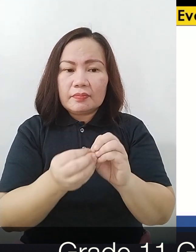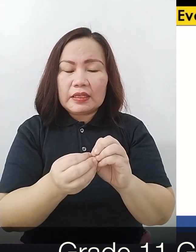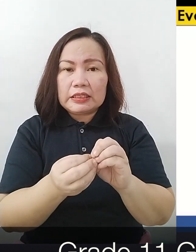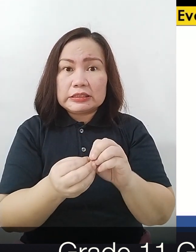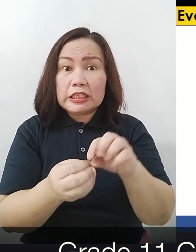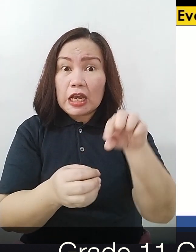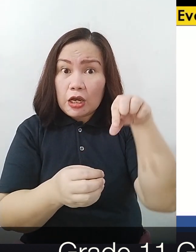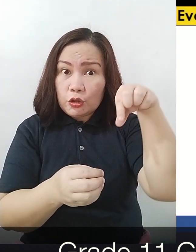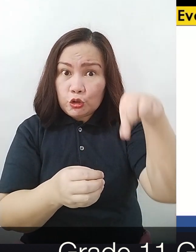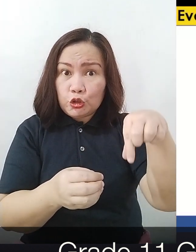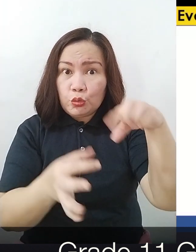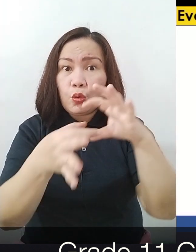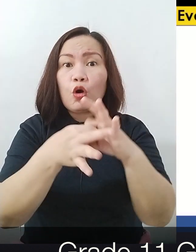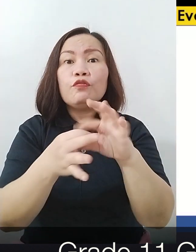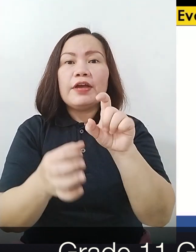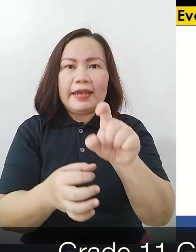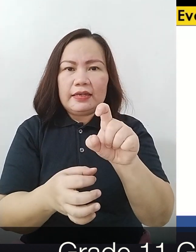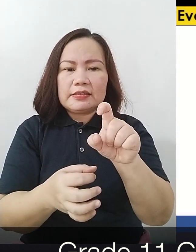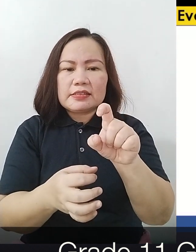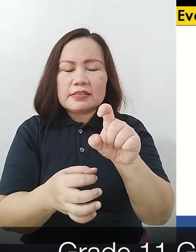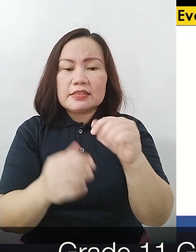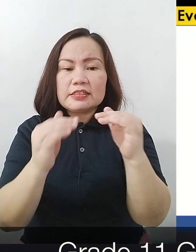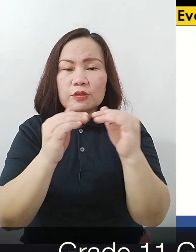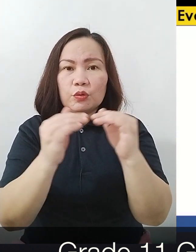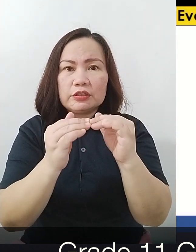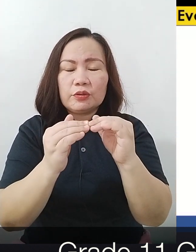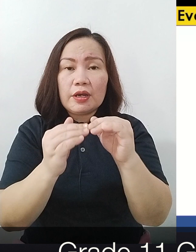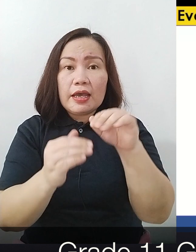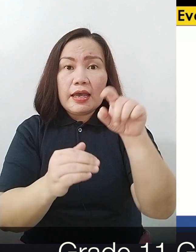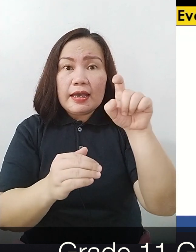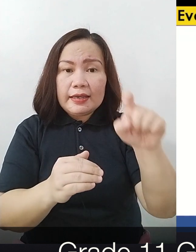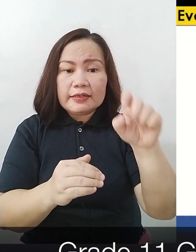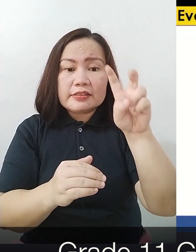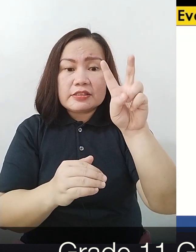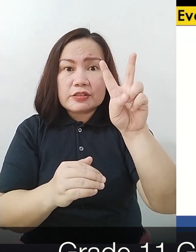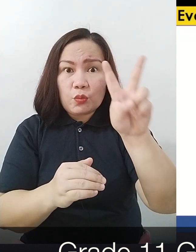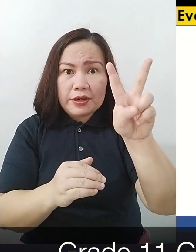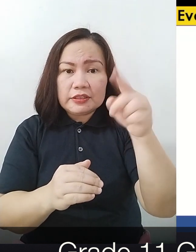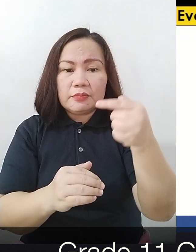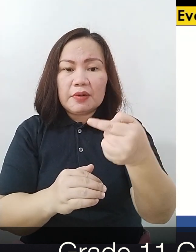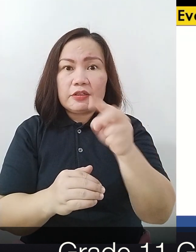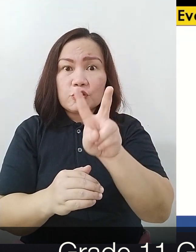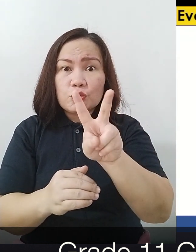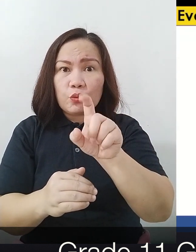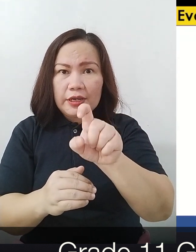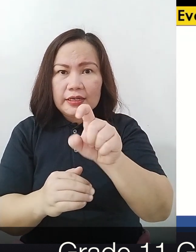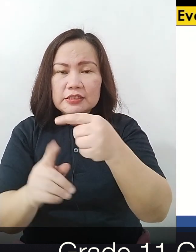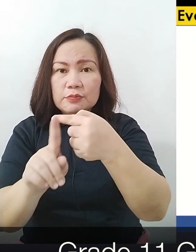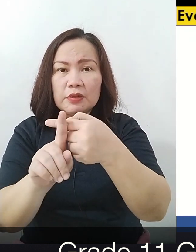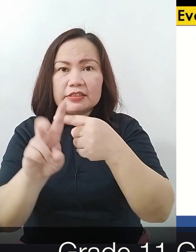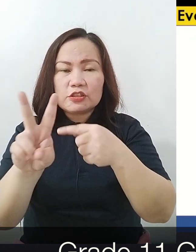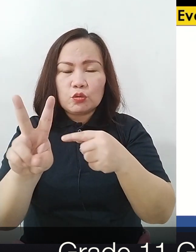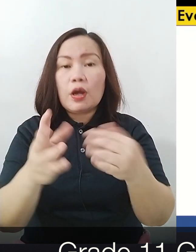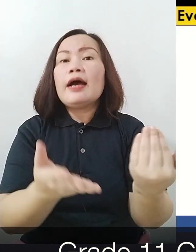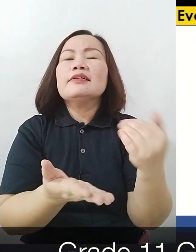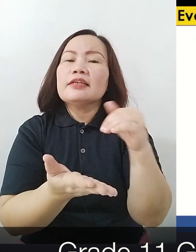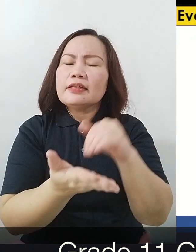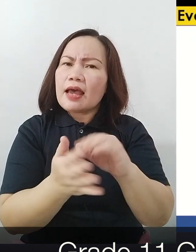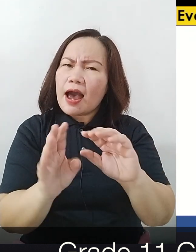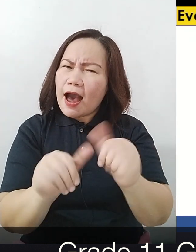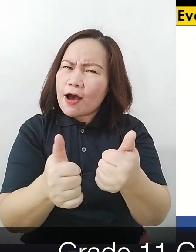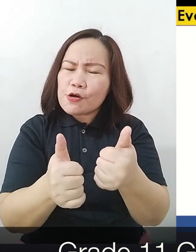The second function, we have q of x is equal to x squared minus 2x plus 2.